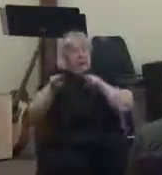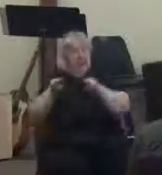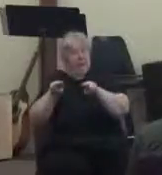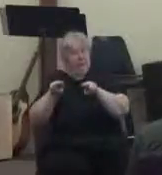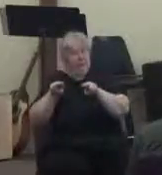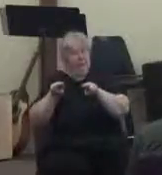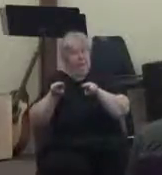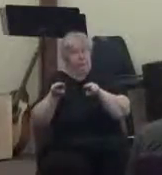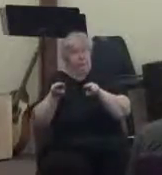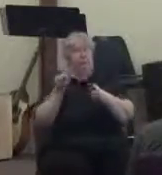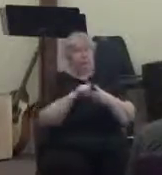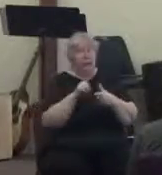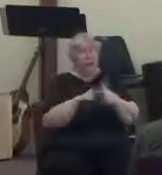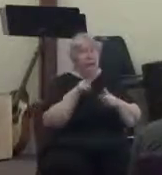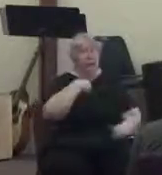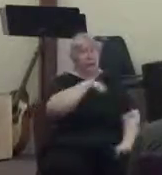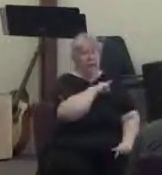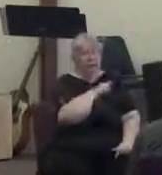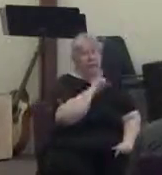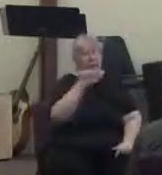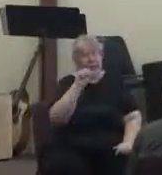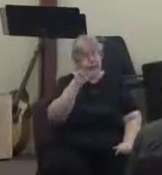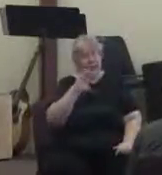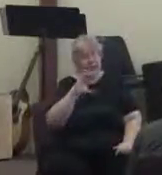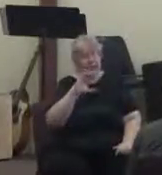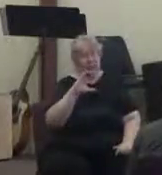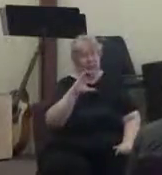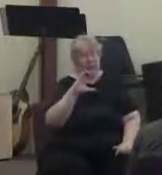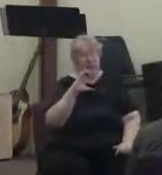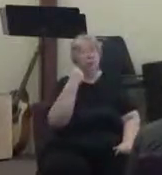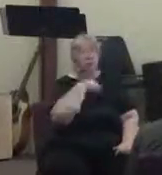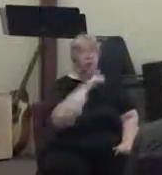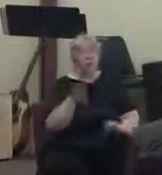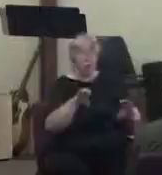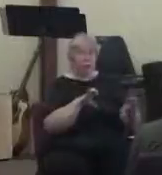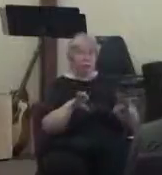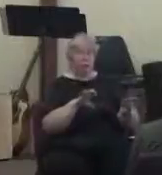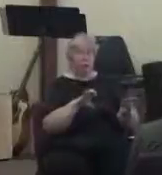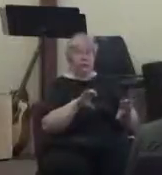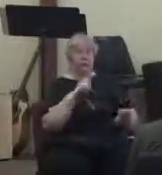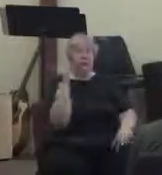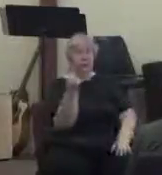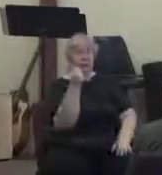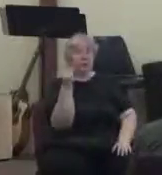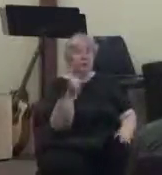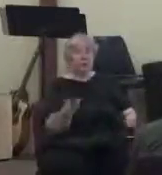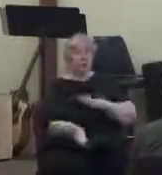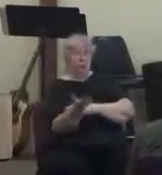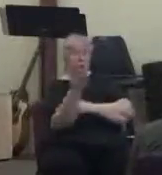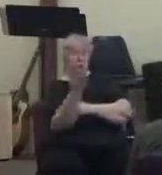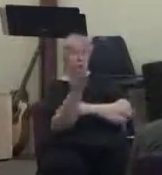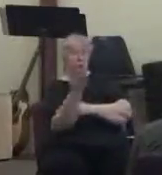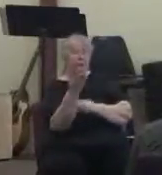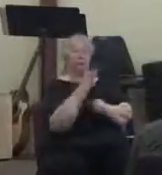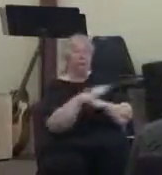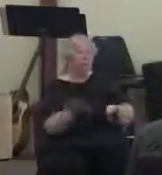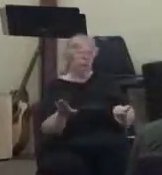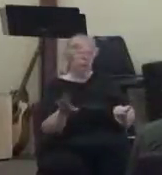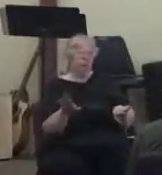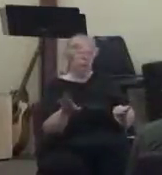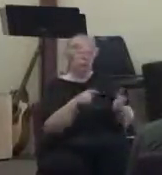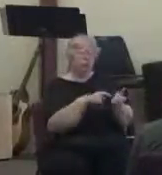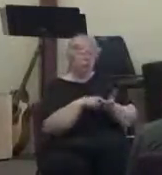an air conditioner unit to pull off the wall yet. So we're going to do that Saturday morning, and it won't take us long. We'll get back here and get about